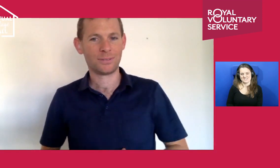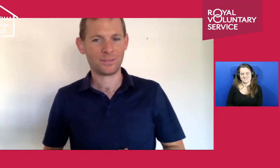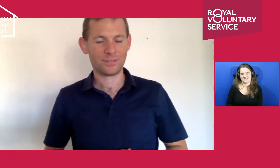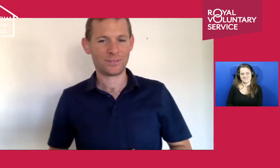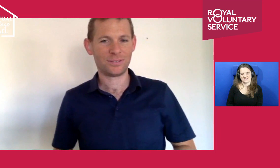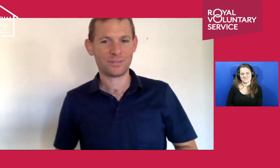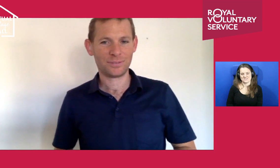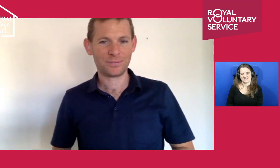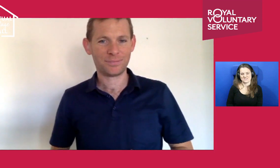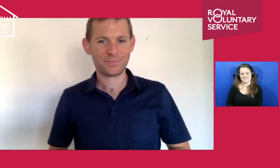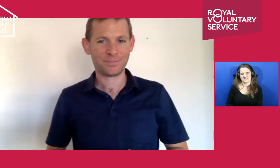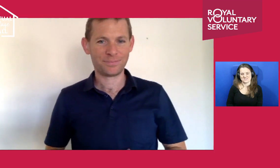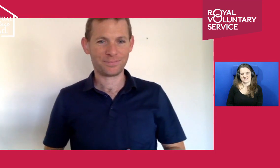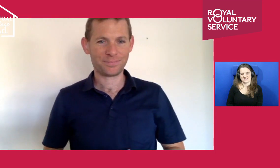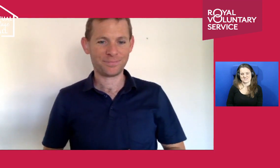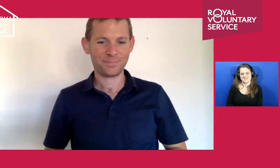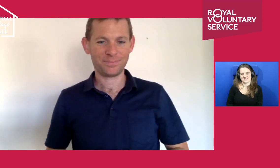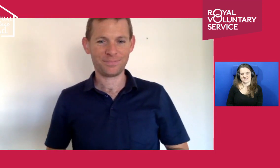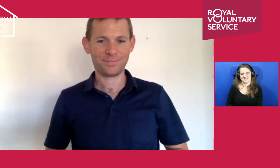Hungry.